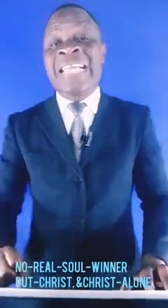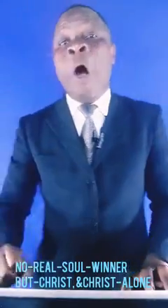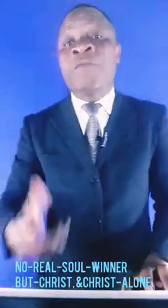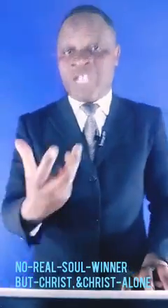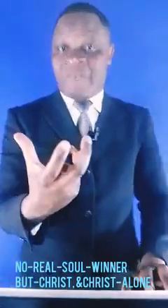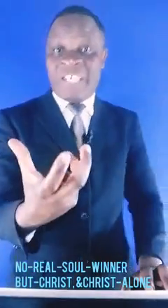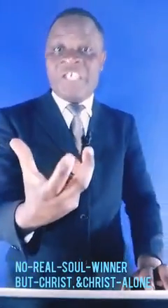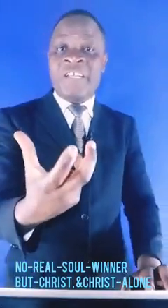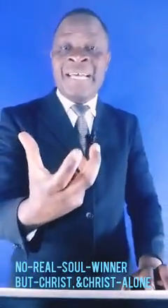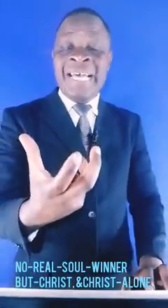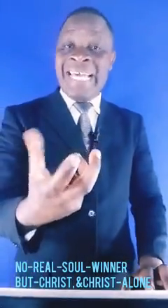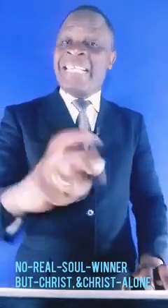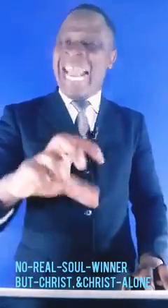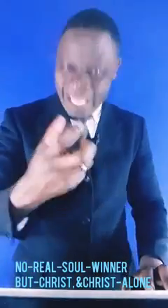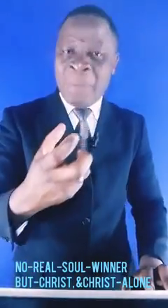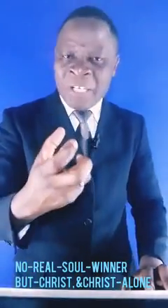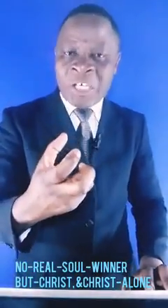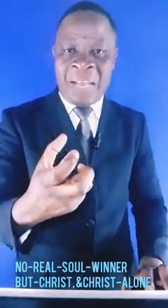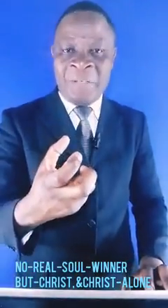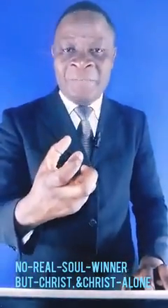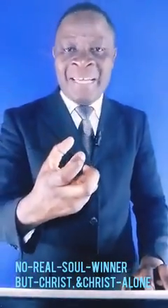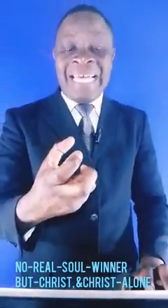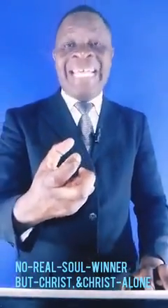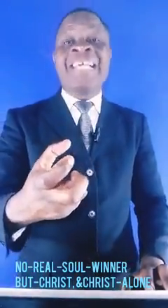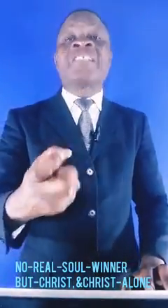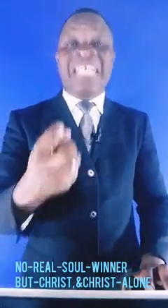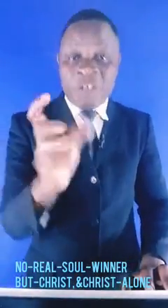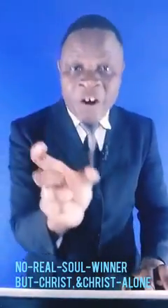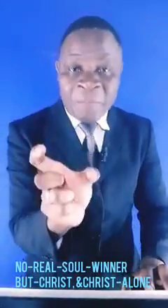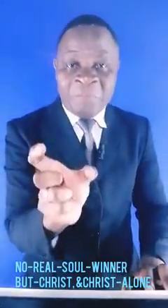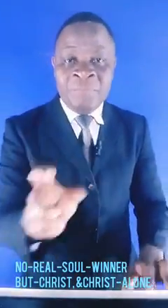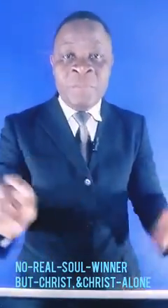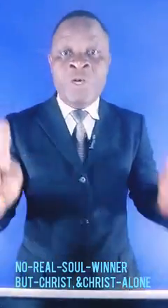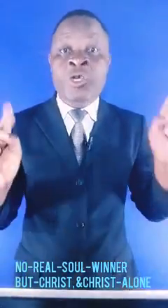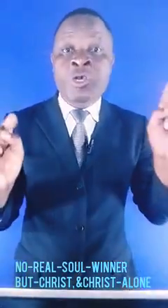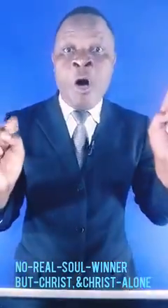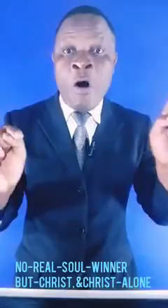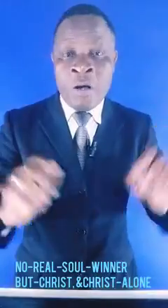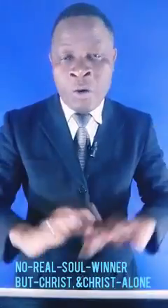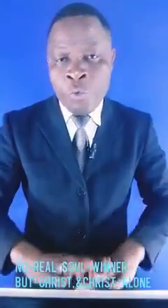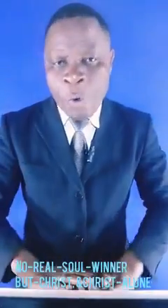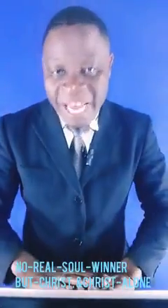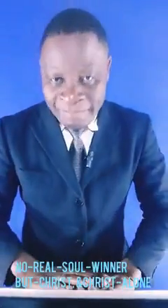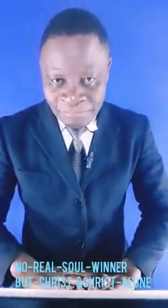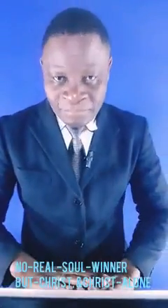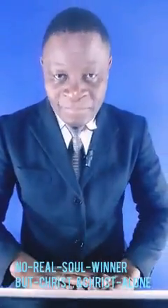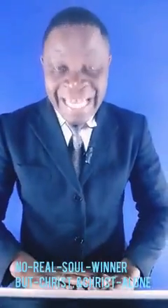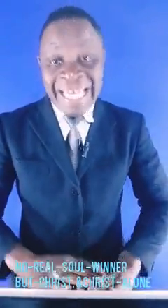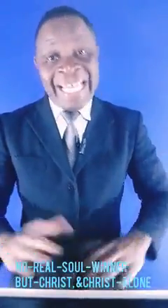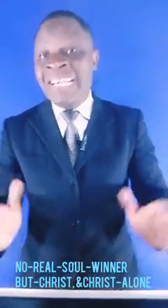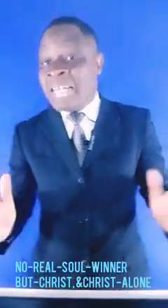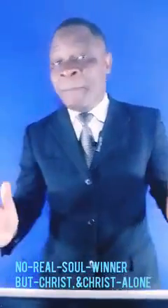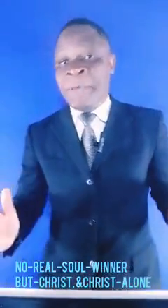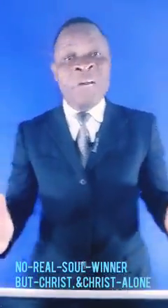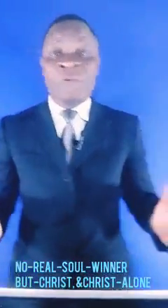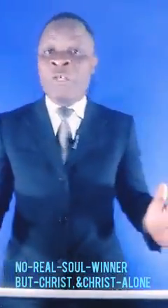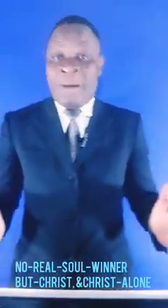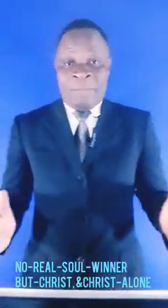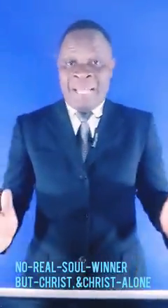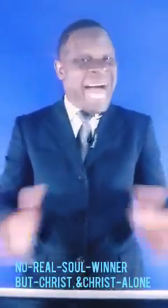of salvation is a little bit shallow, it is the term soul winning. It is a beautiful term. I